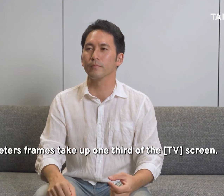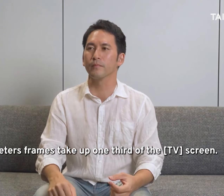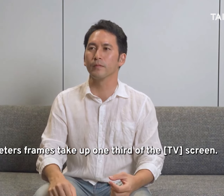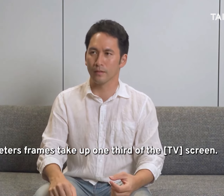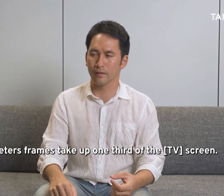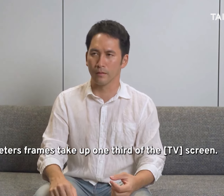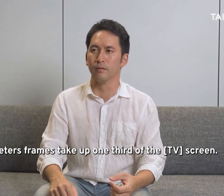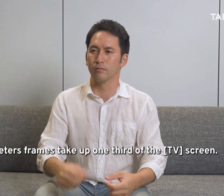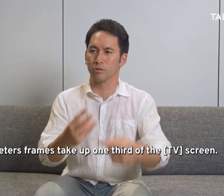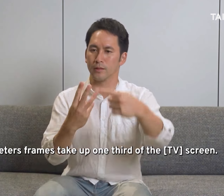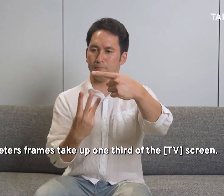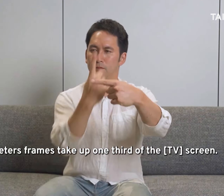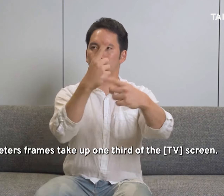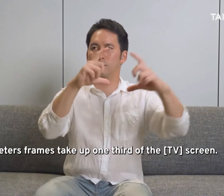screen.